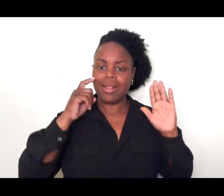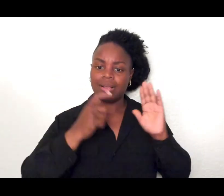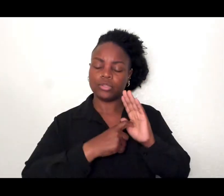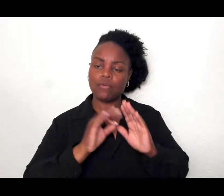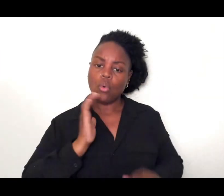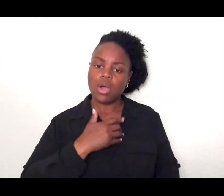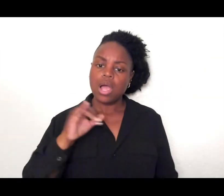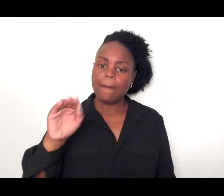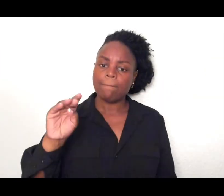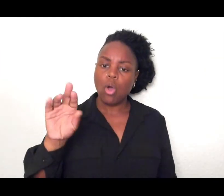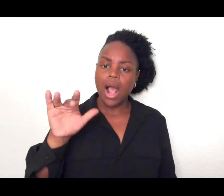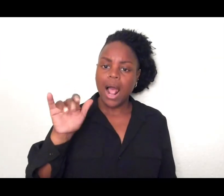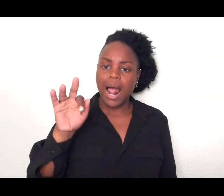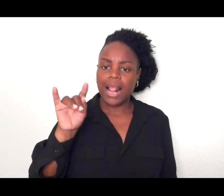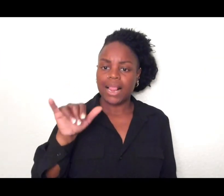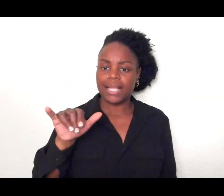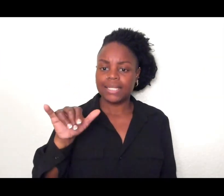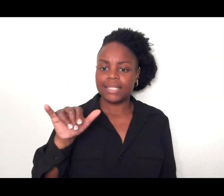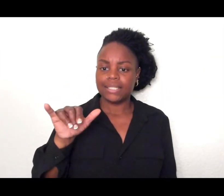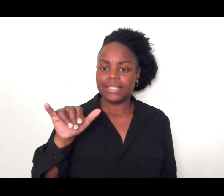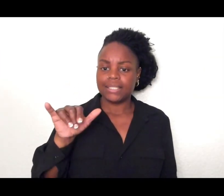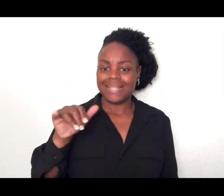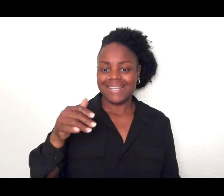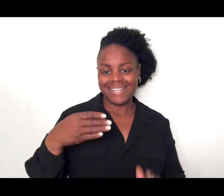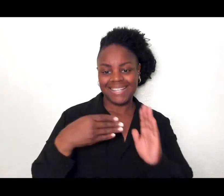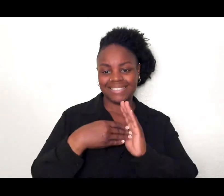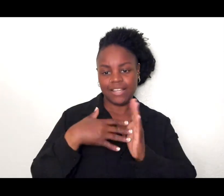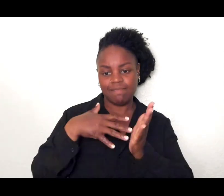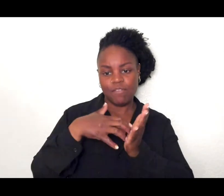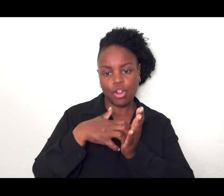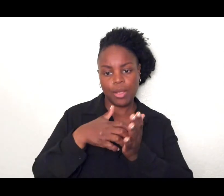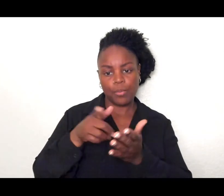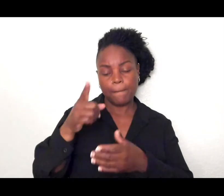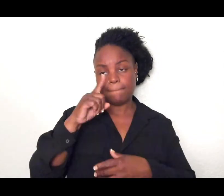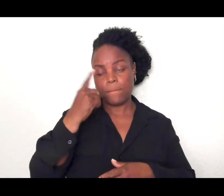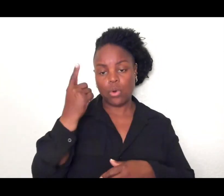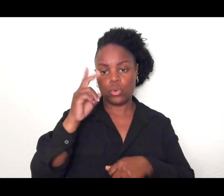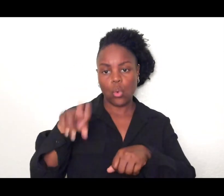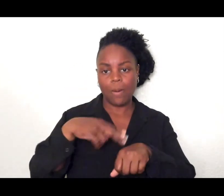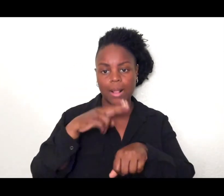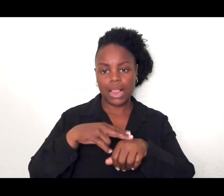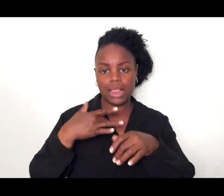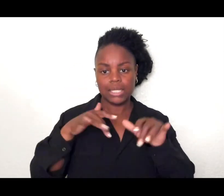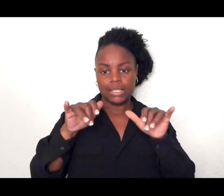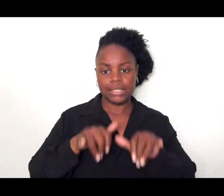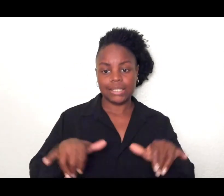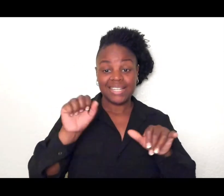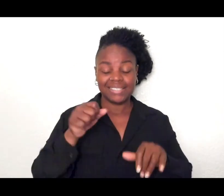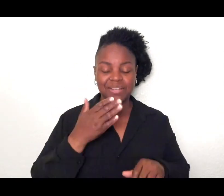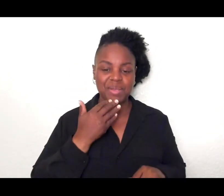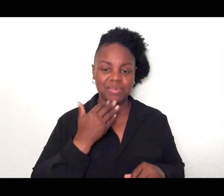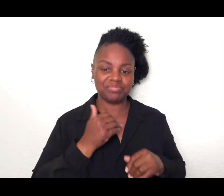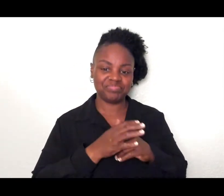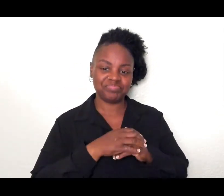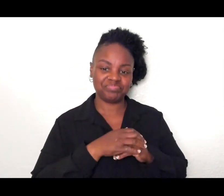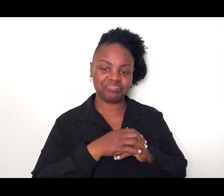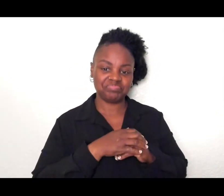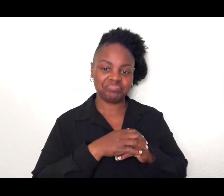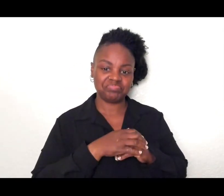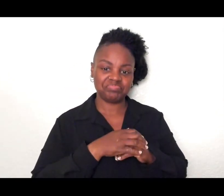consumer capitalist system that relies on non-stop economic growth and resource deprivation. But I